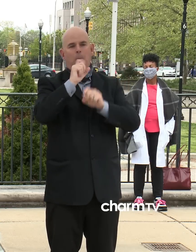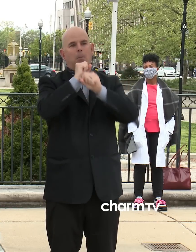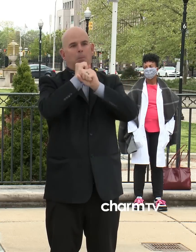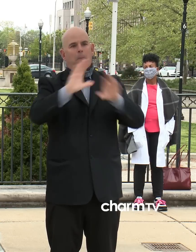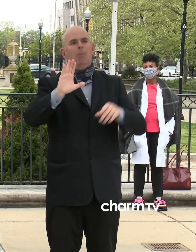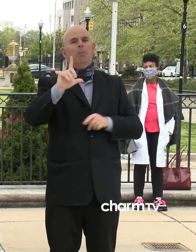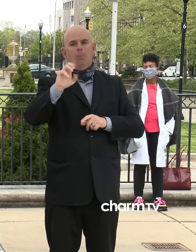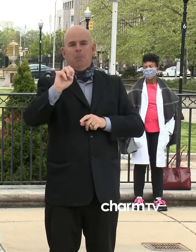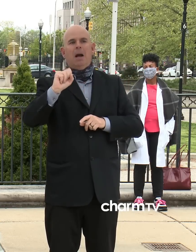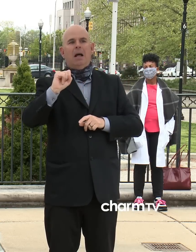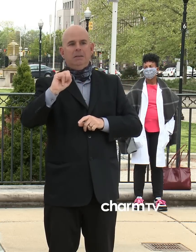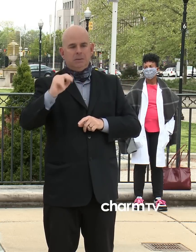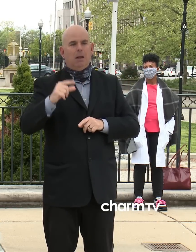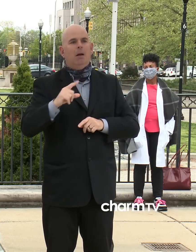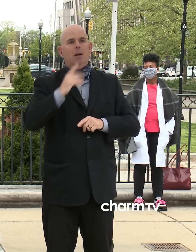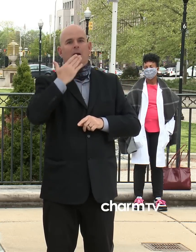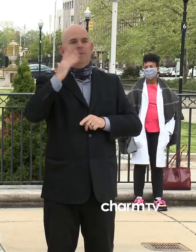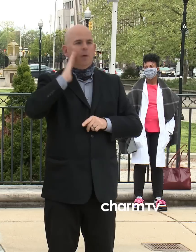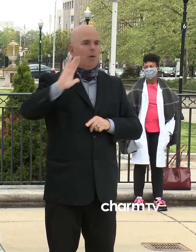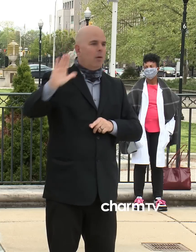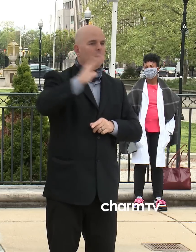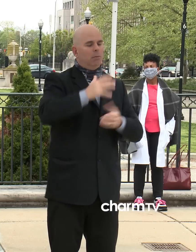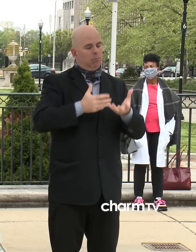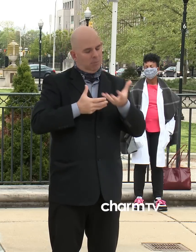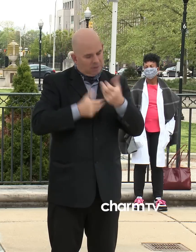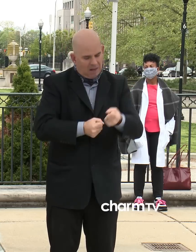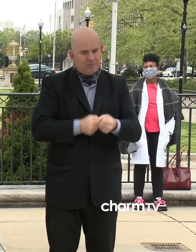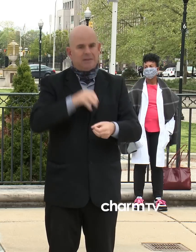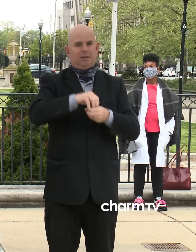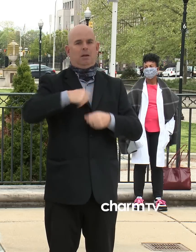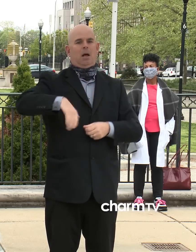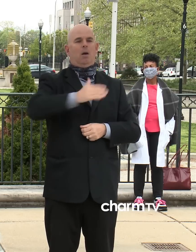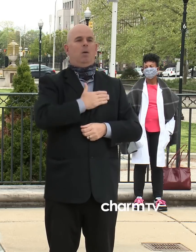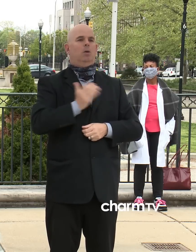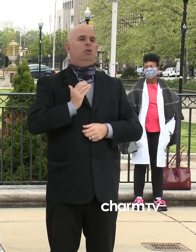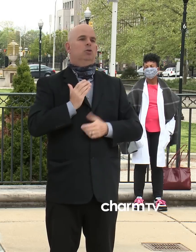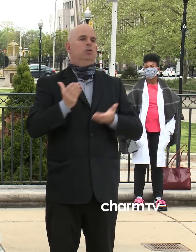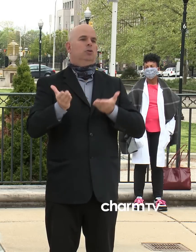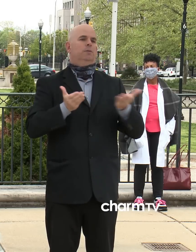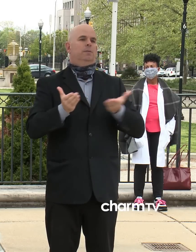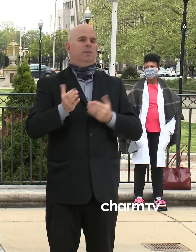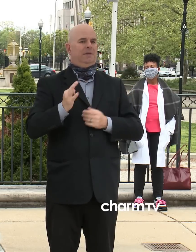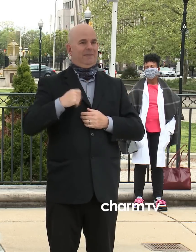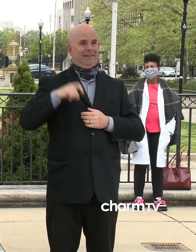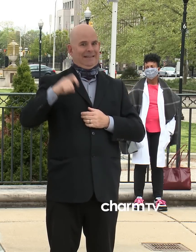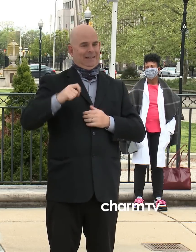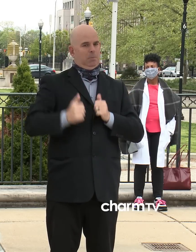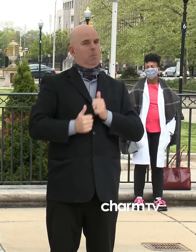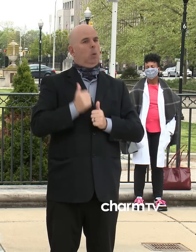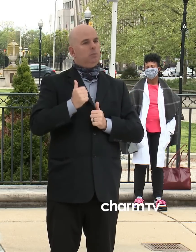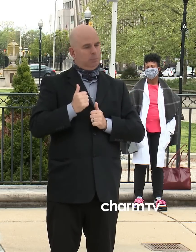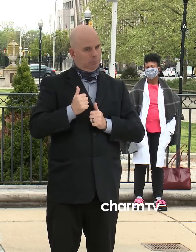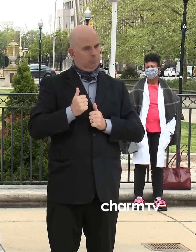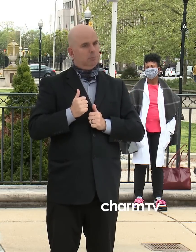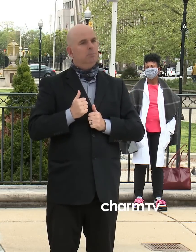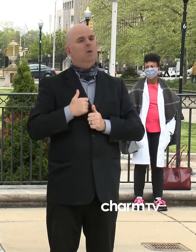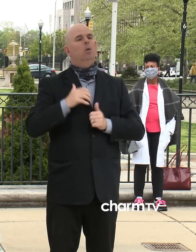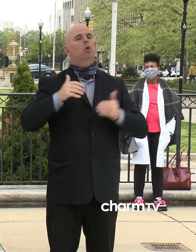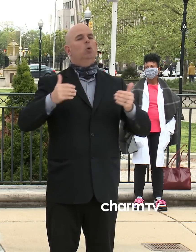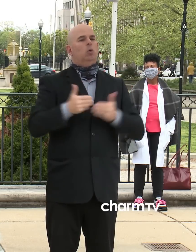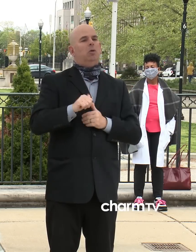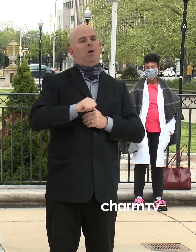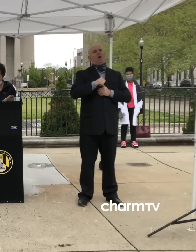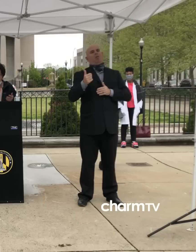serve in this capacity as long as necessary. We are here when you need us most. It is now my pleasure to introduce Lieutenant Willis from